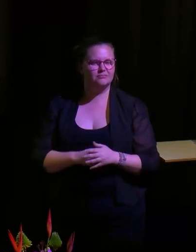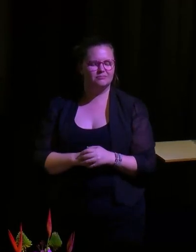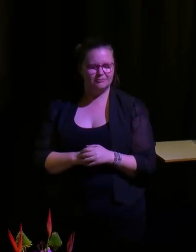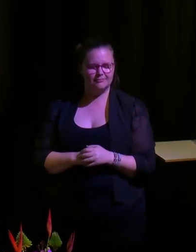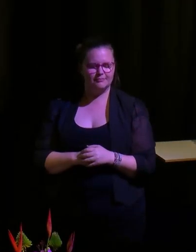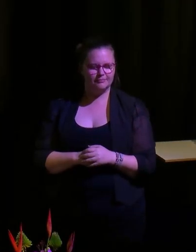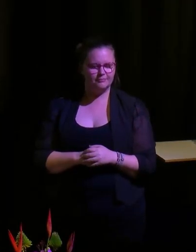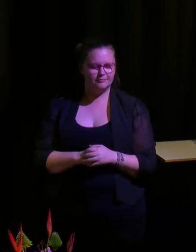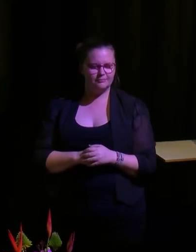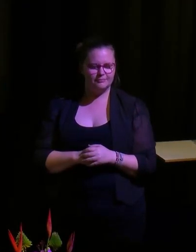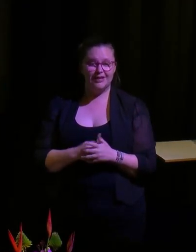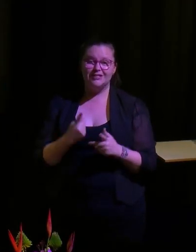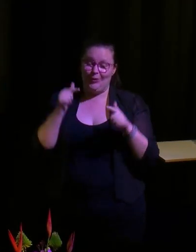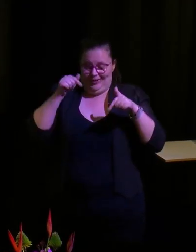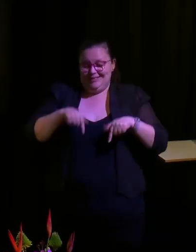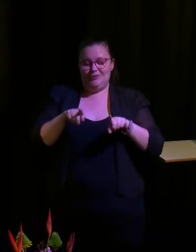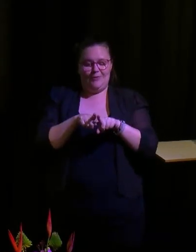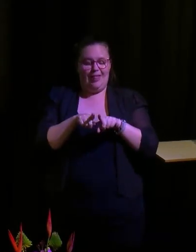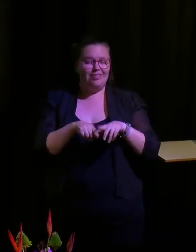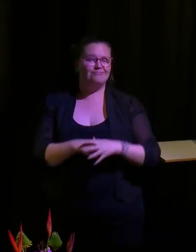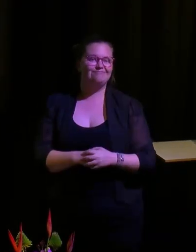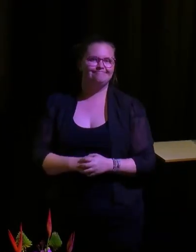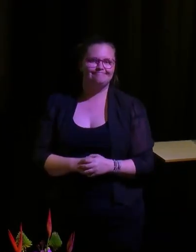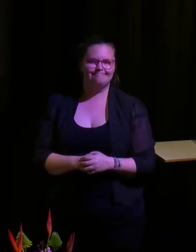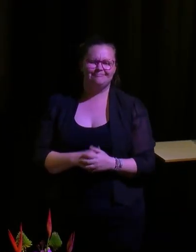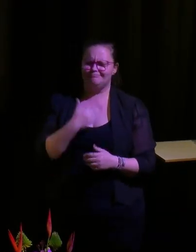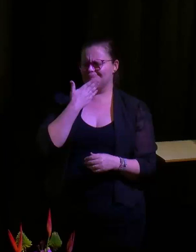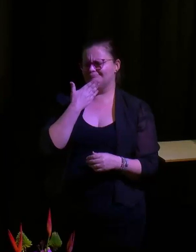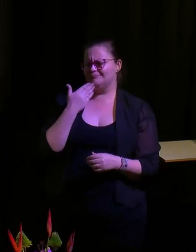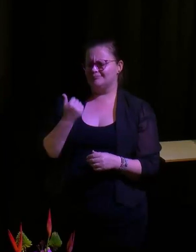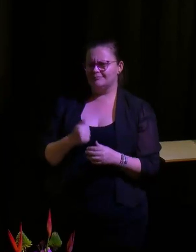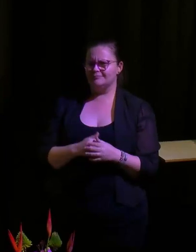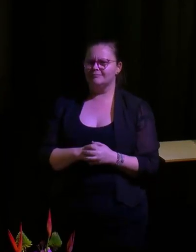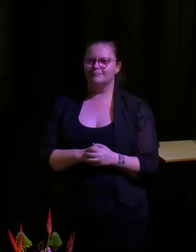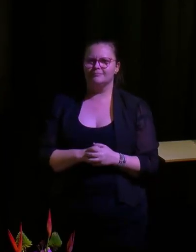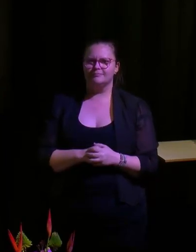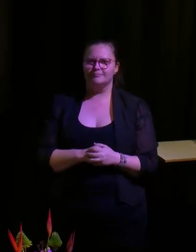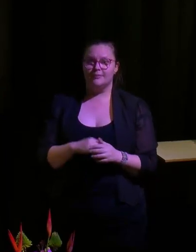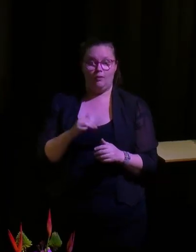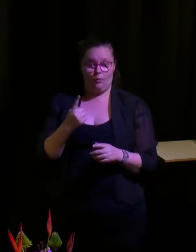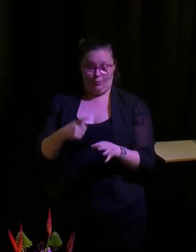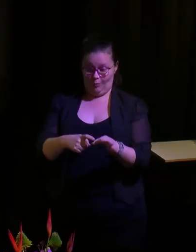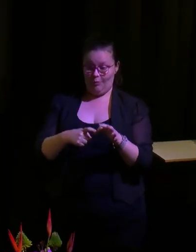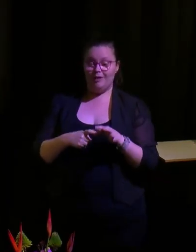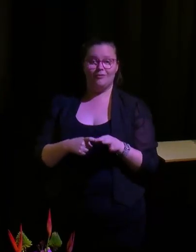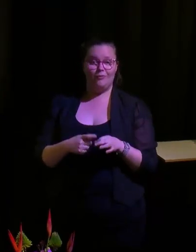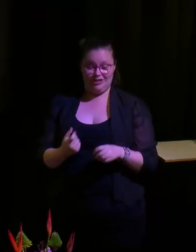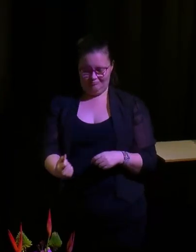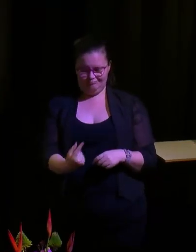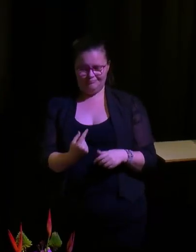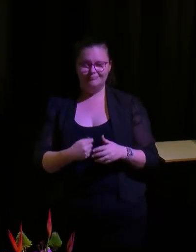And so, yeah, it's here too. Mm. Gorgeous. I might actually take one of our questions that have come